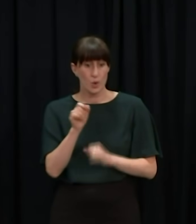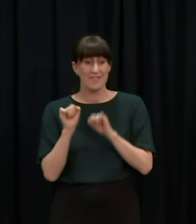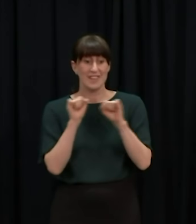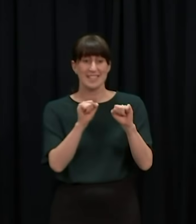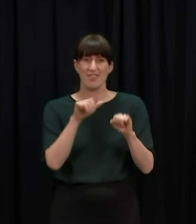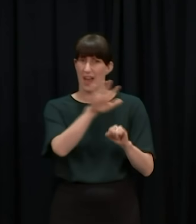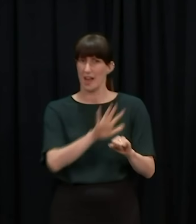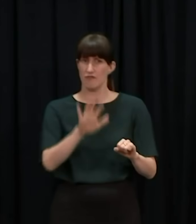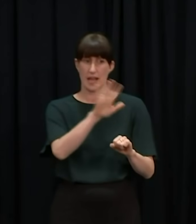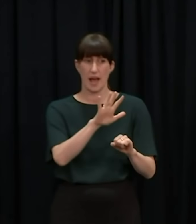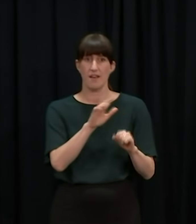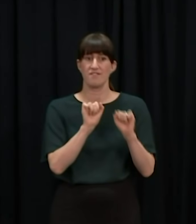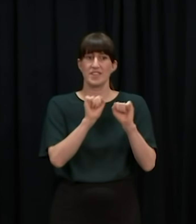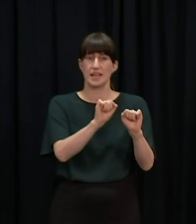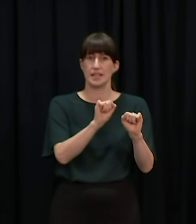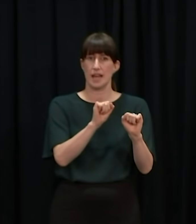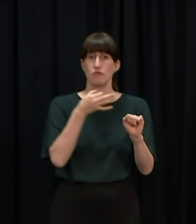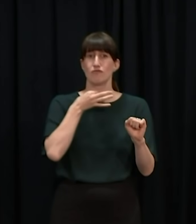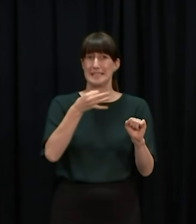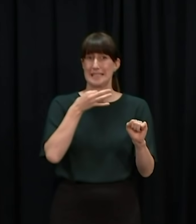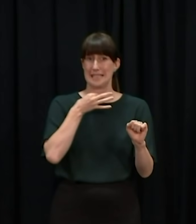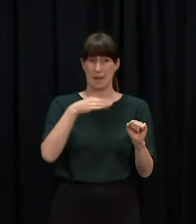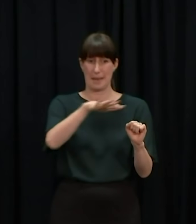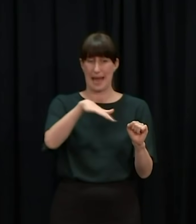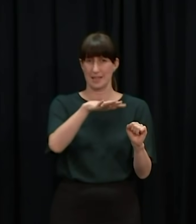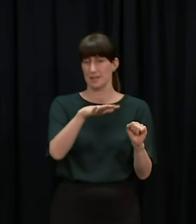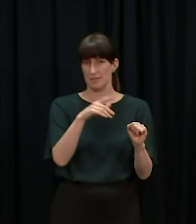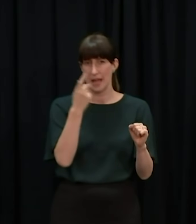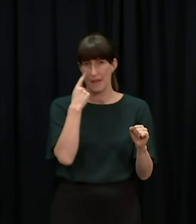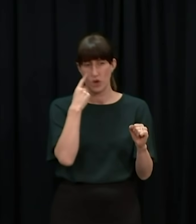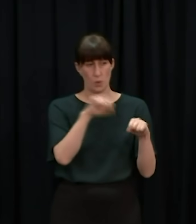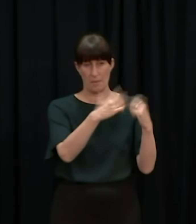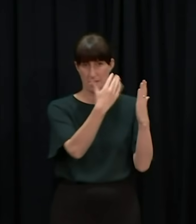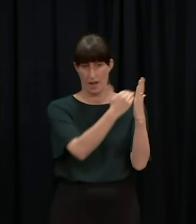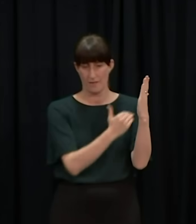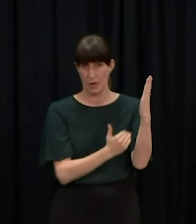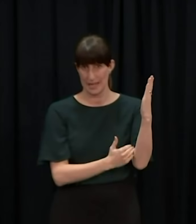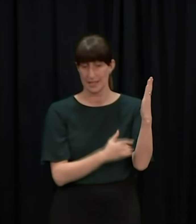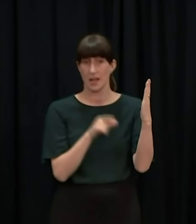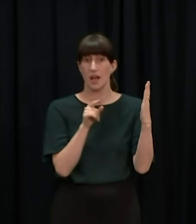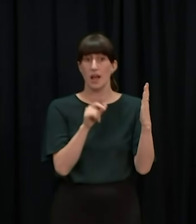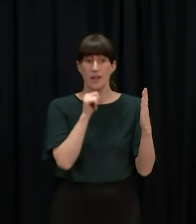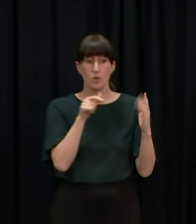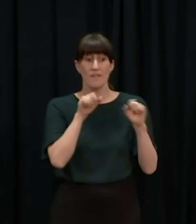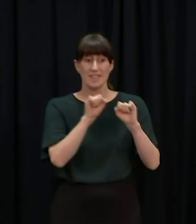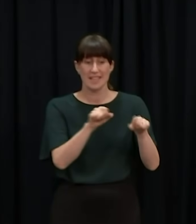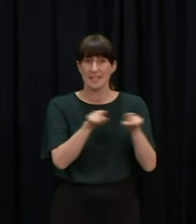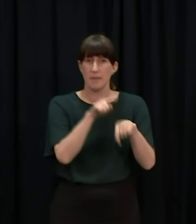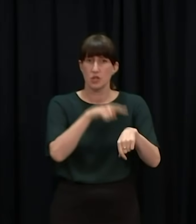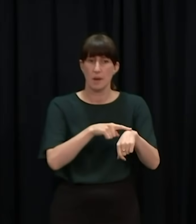is identified and listed on our Ministry of Health website, they will be required to test and will have further